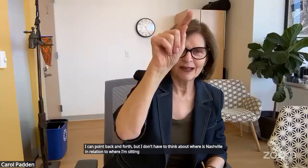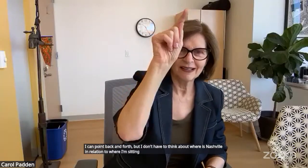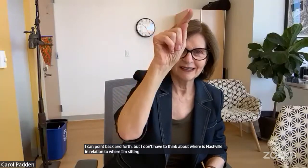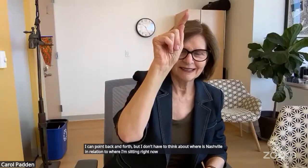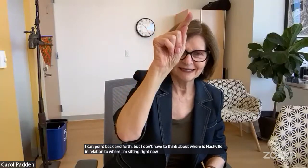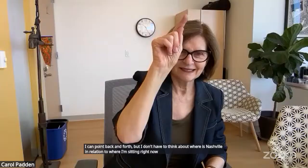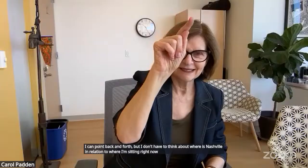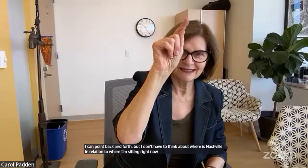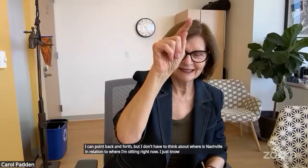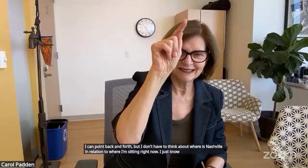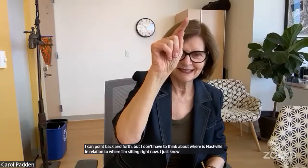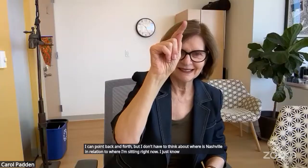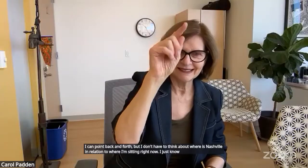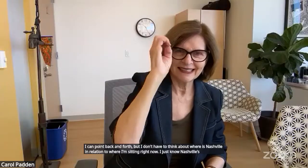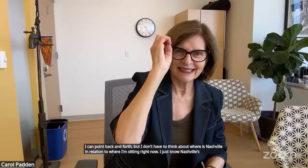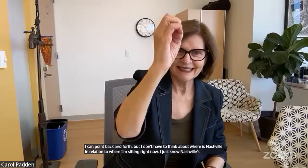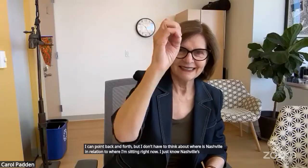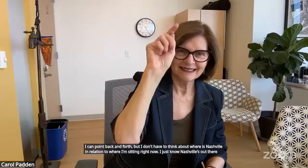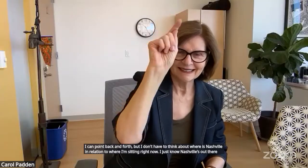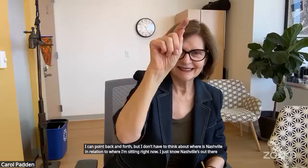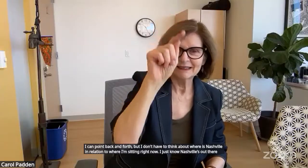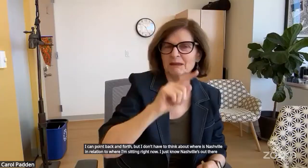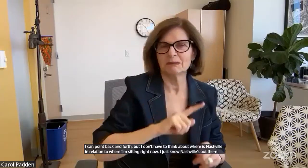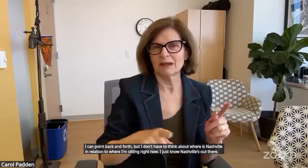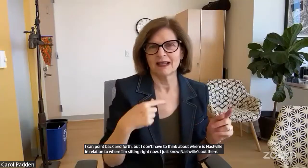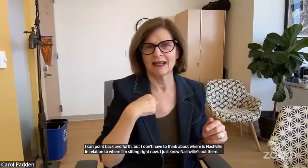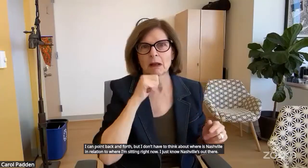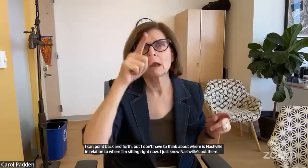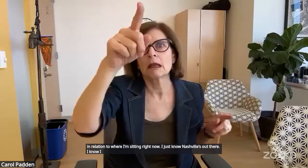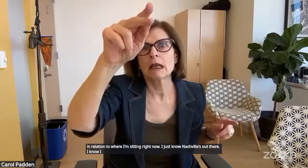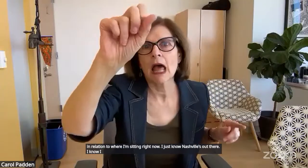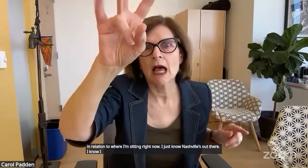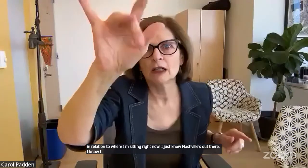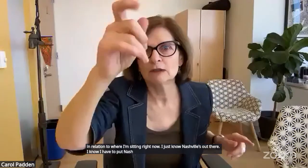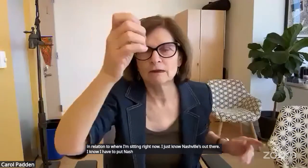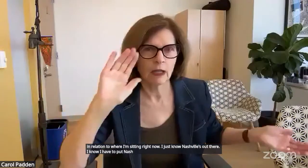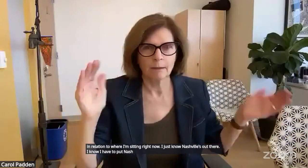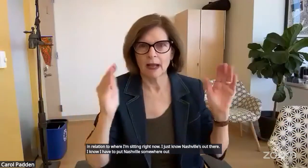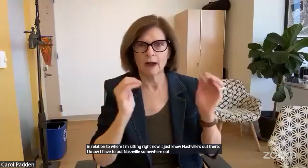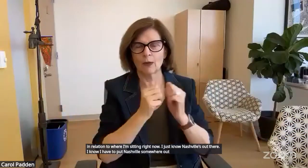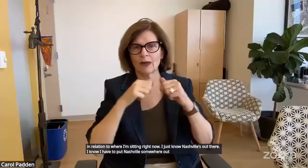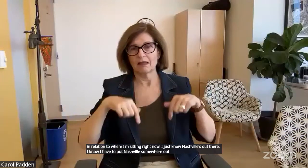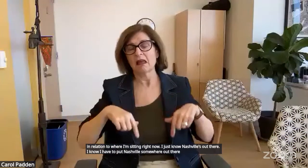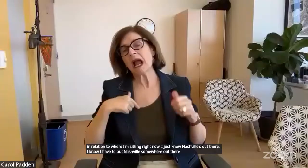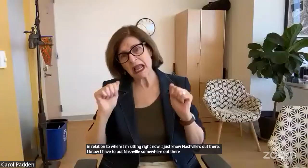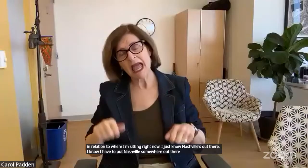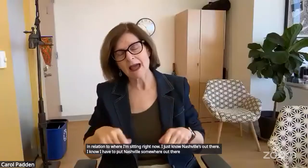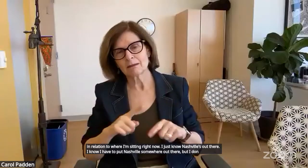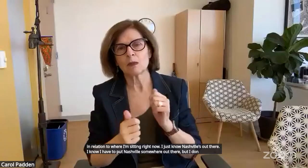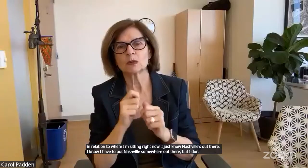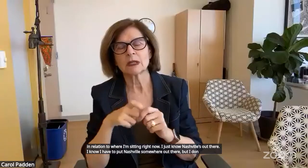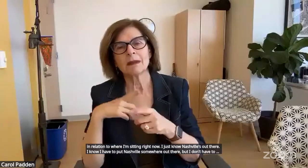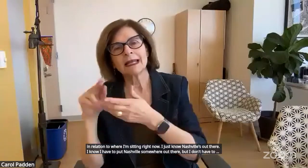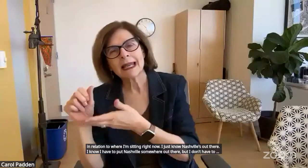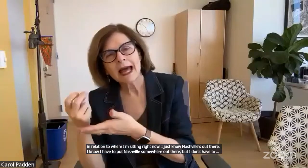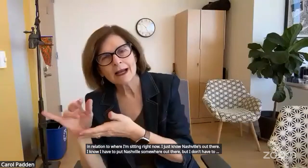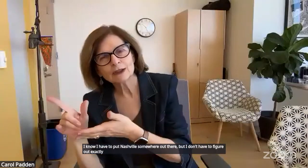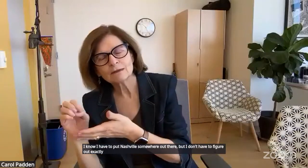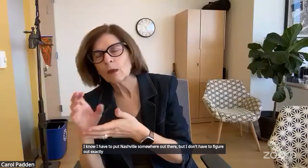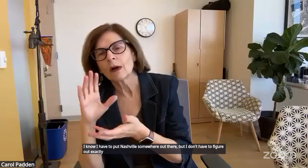I just know Nashville's out there. I know I have to put Nashville somewhere out there, but I don't have to figure out exactly where Nashville is